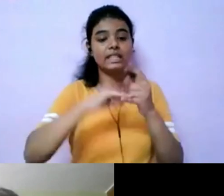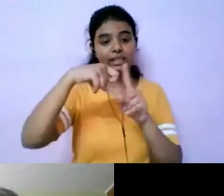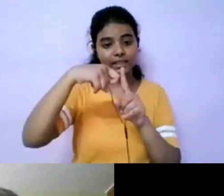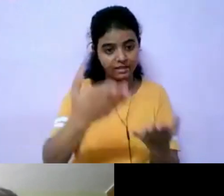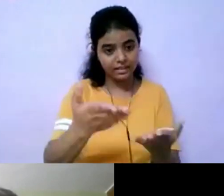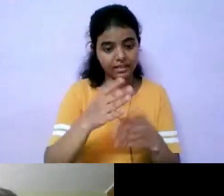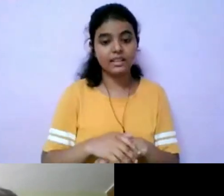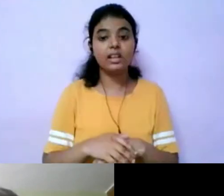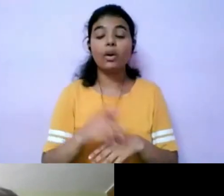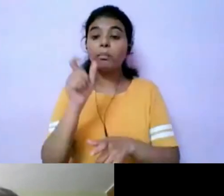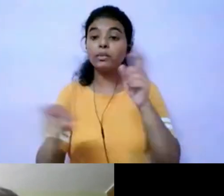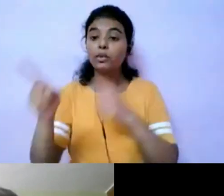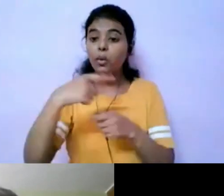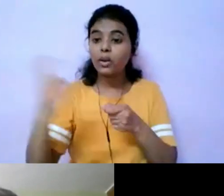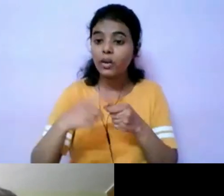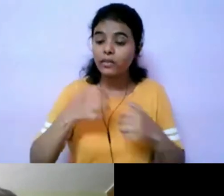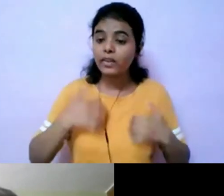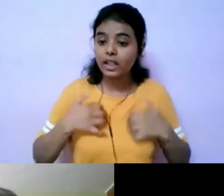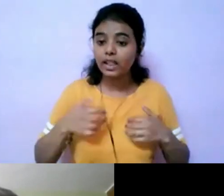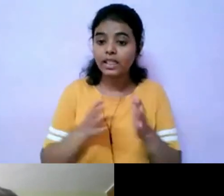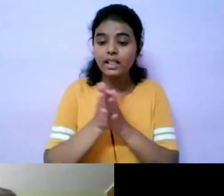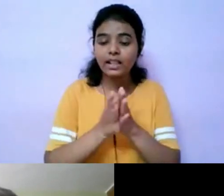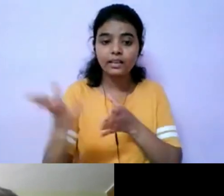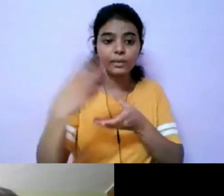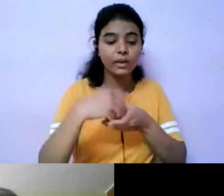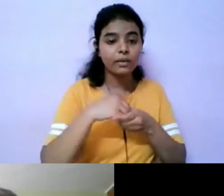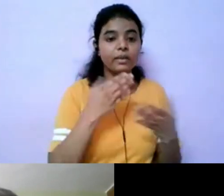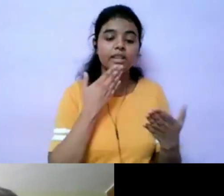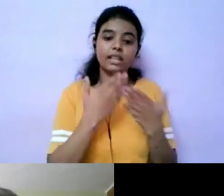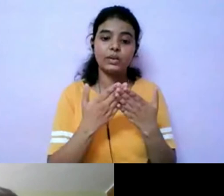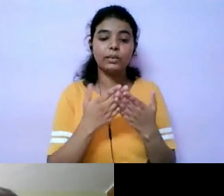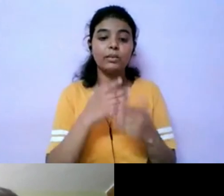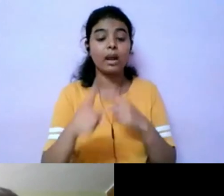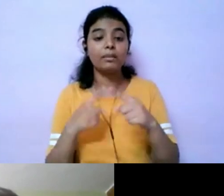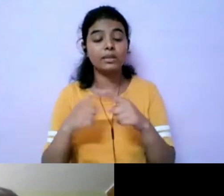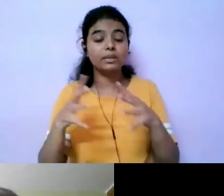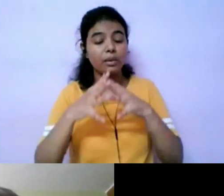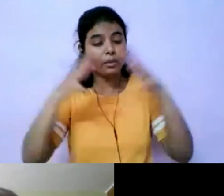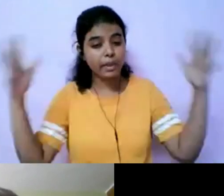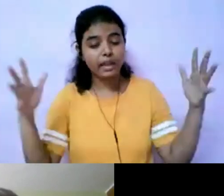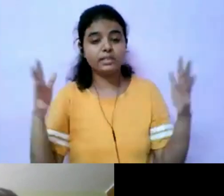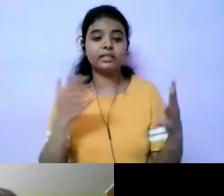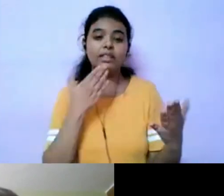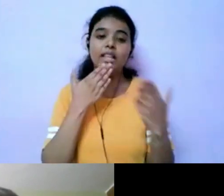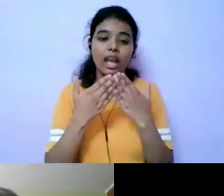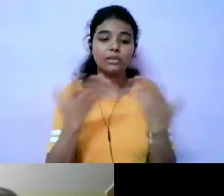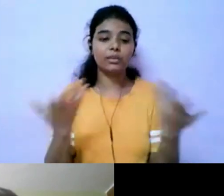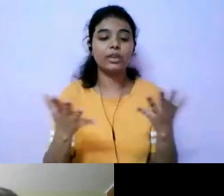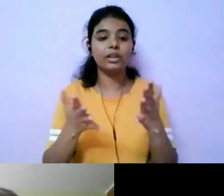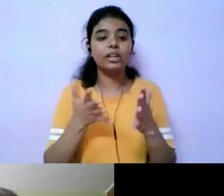you, the participants, for being so involved and engaged in the session. And a big thank you for the